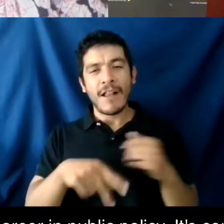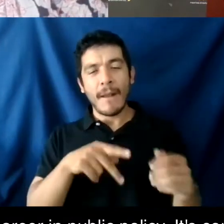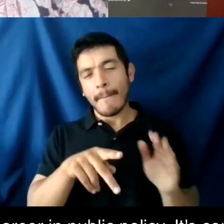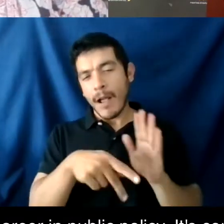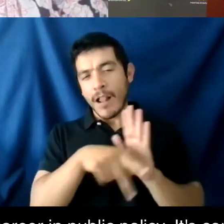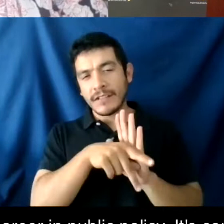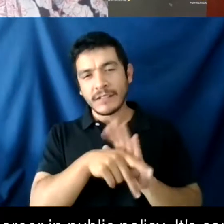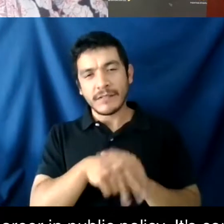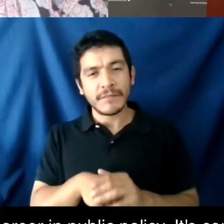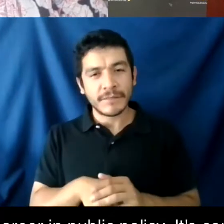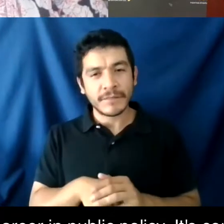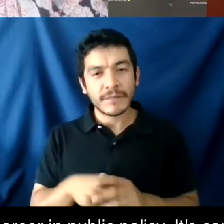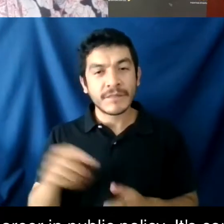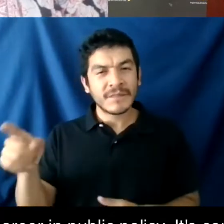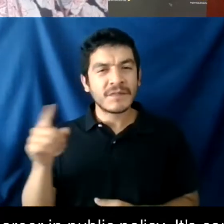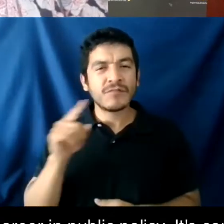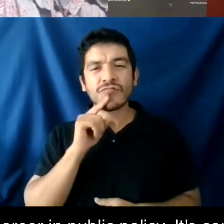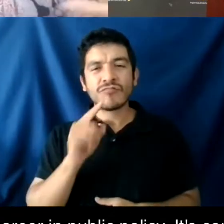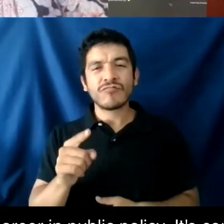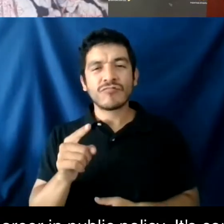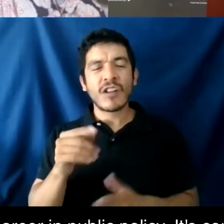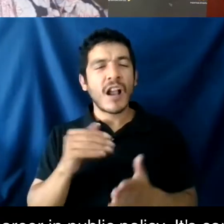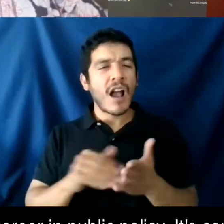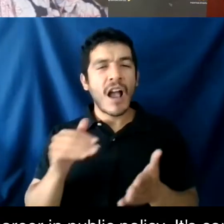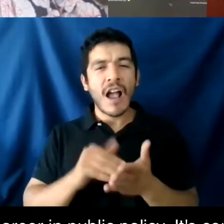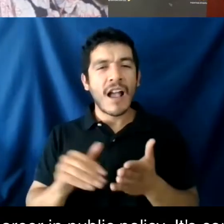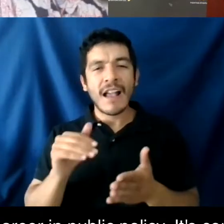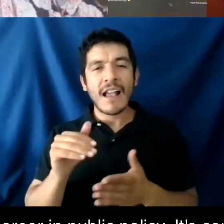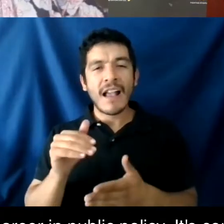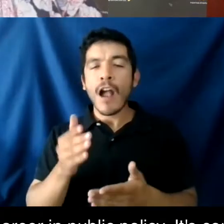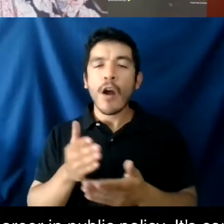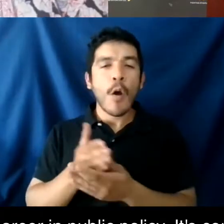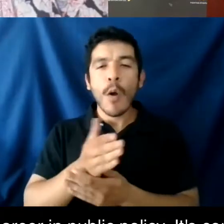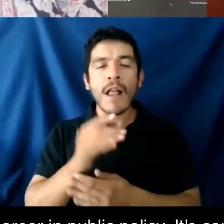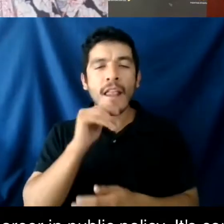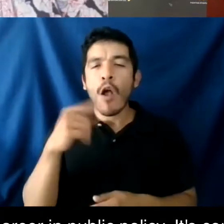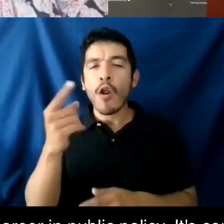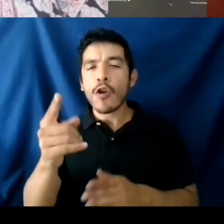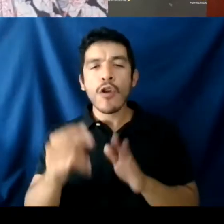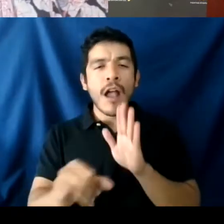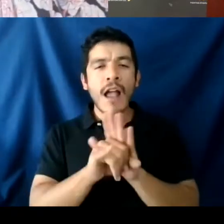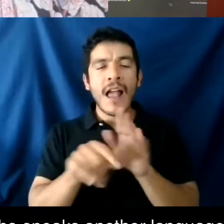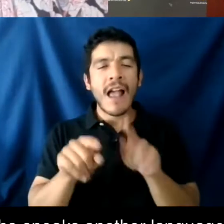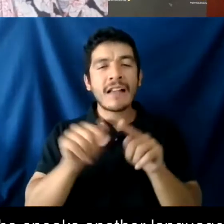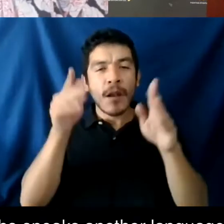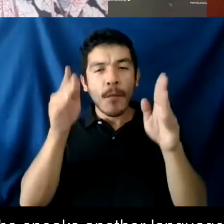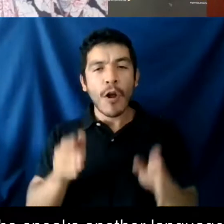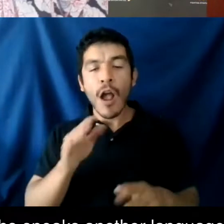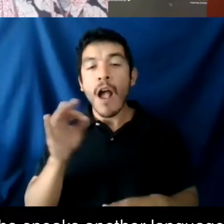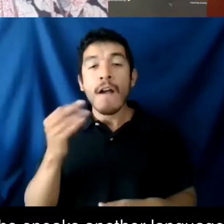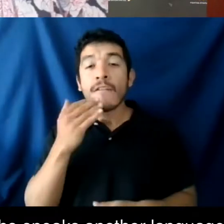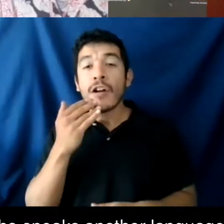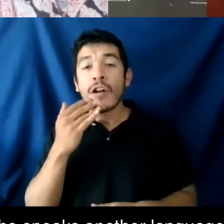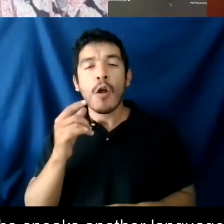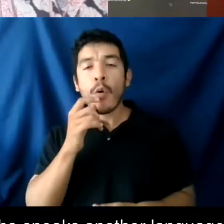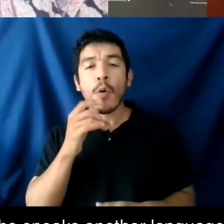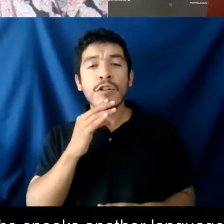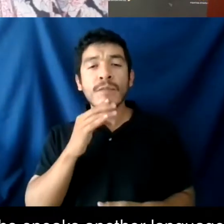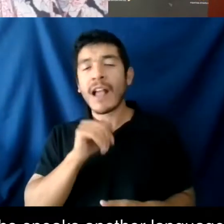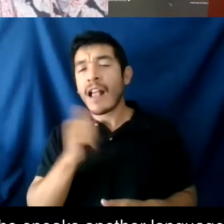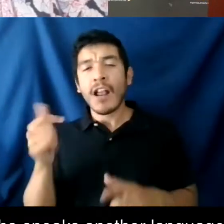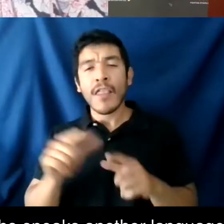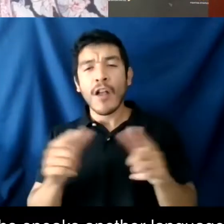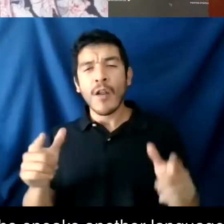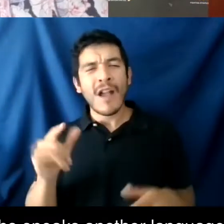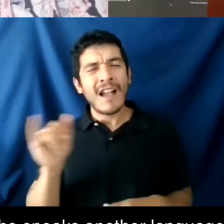Um, it's constantly navigating not only your identity as a person of color who speaks another language,